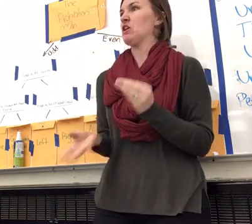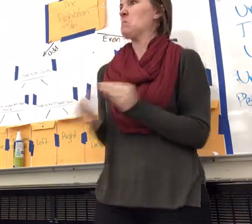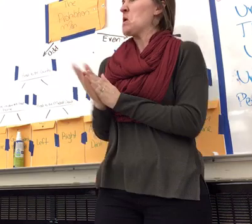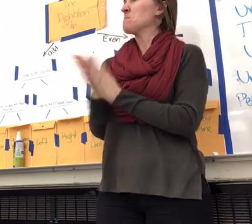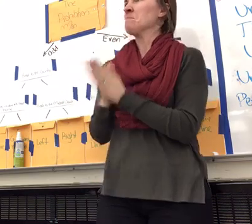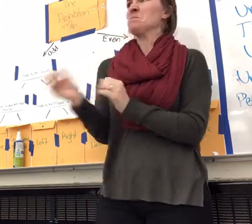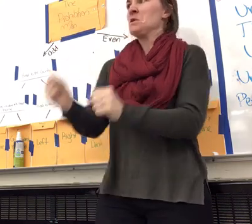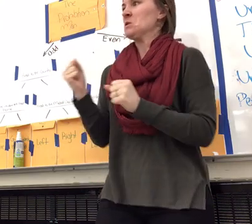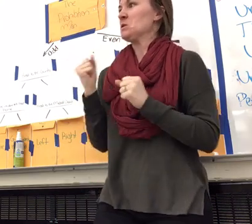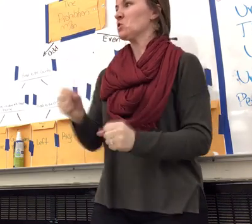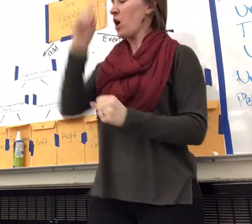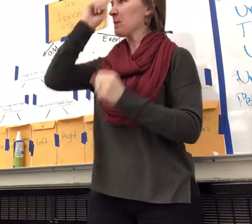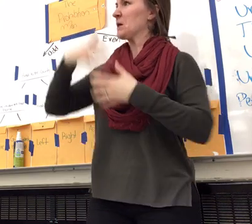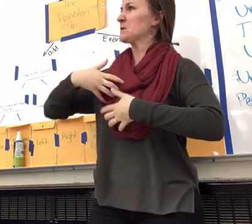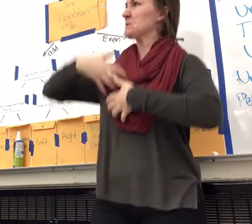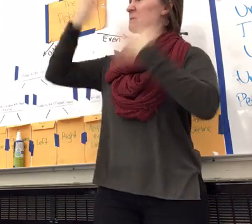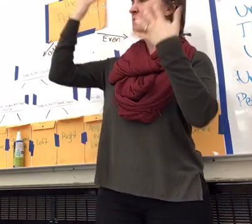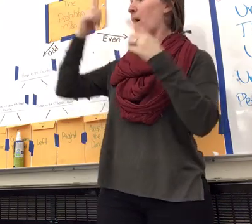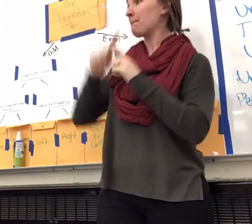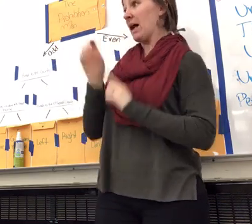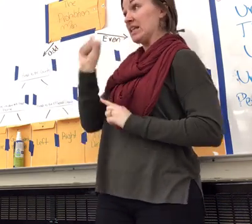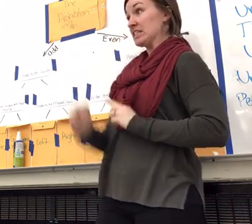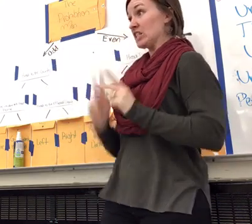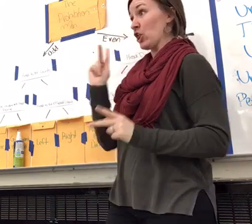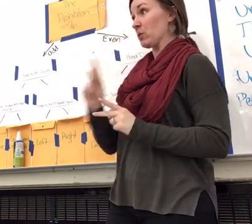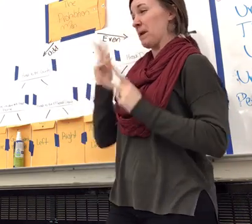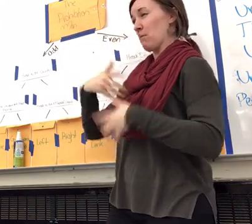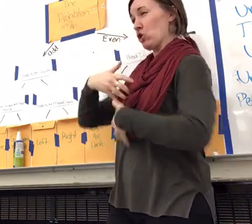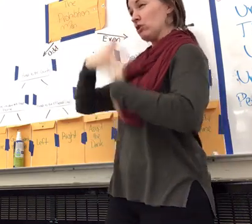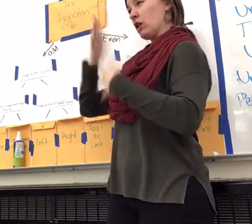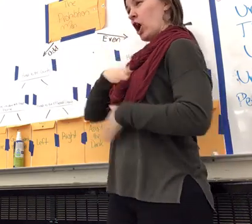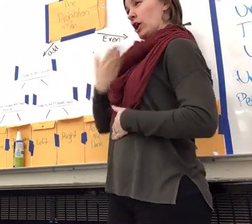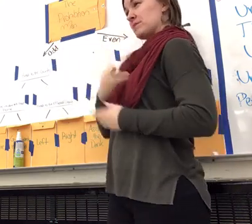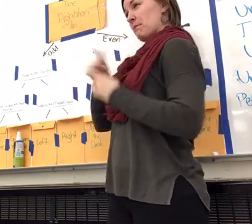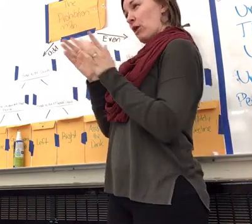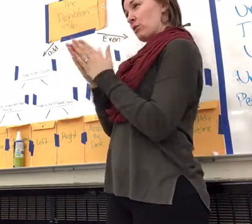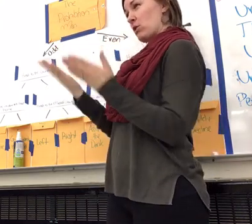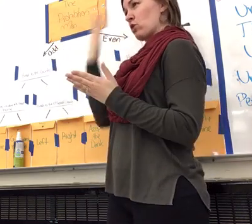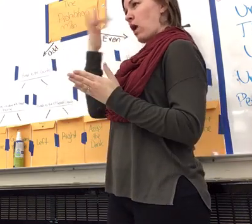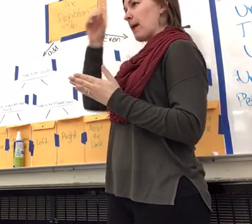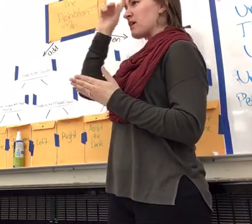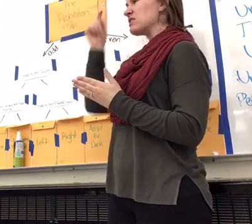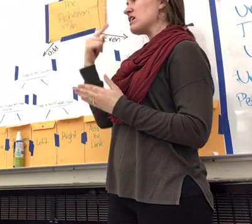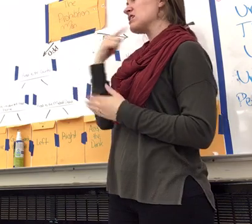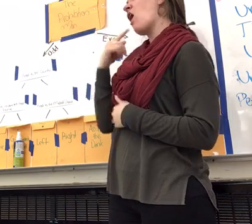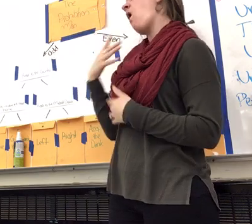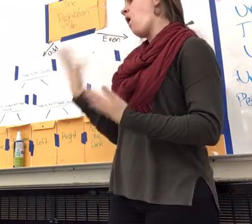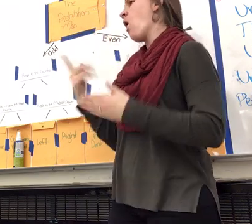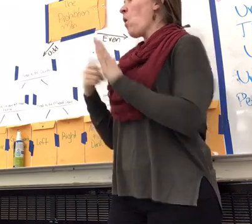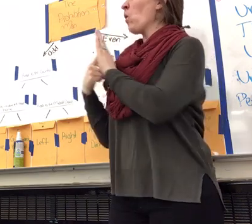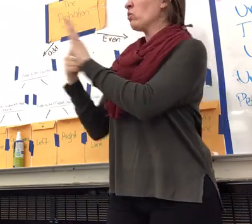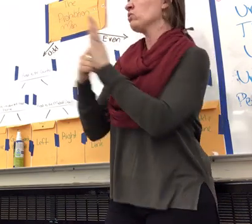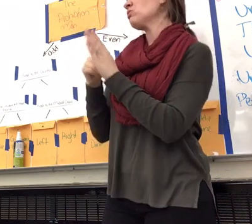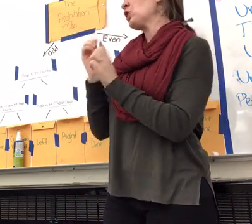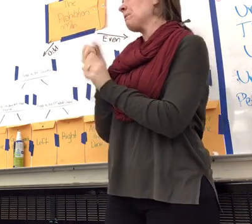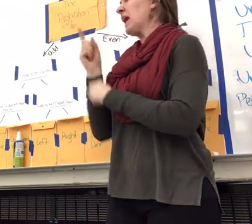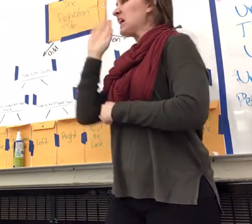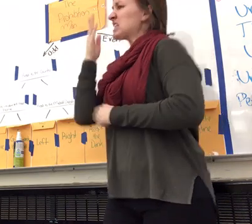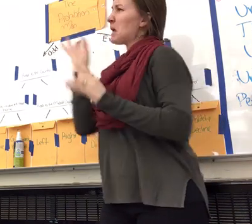it angers people because they say this is not how slavery actually is, you're just making it up. Yeah. So can you say that like Uncle Tom's Cabin was like cause? Yes,